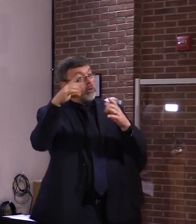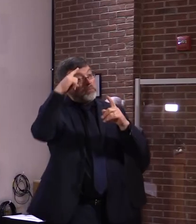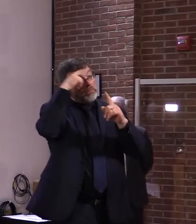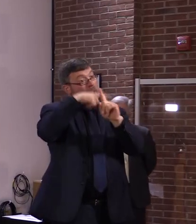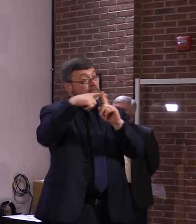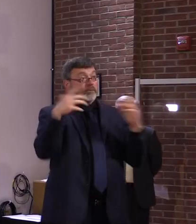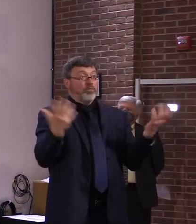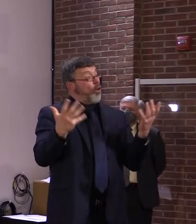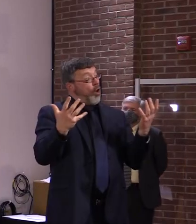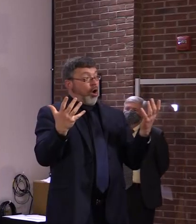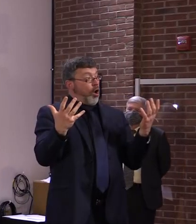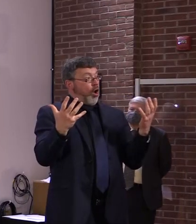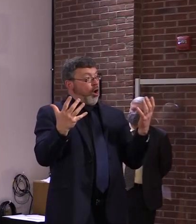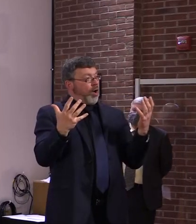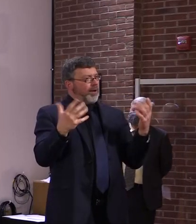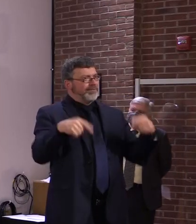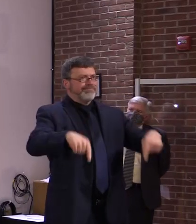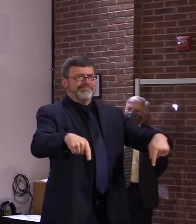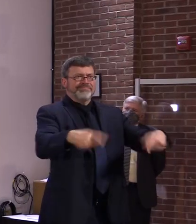we've been forced to, in some respects,